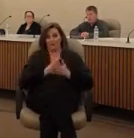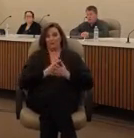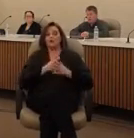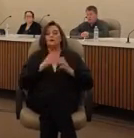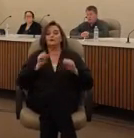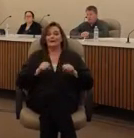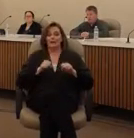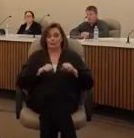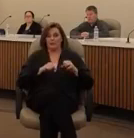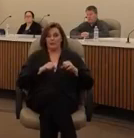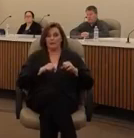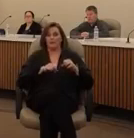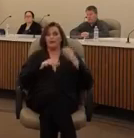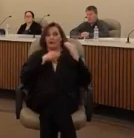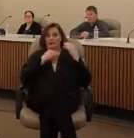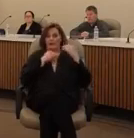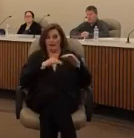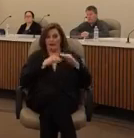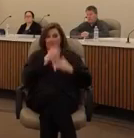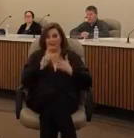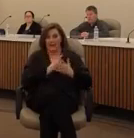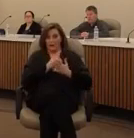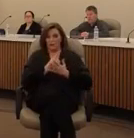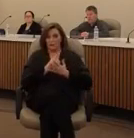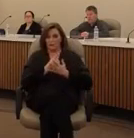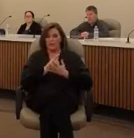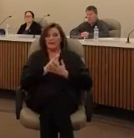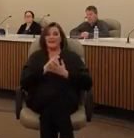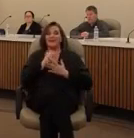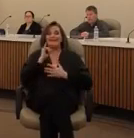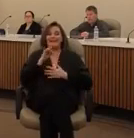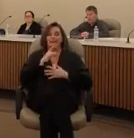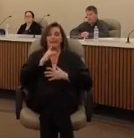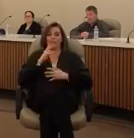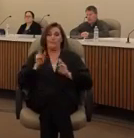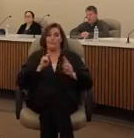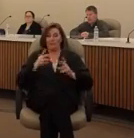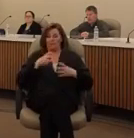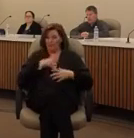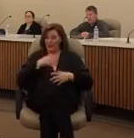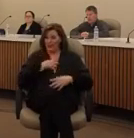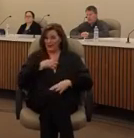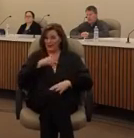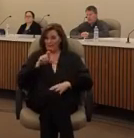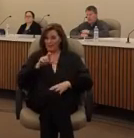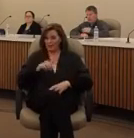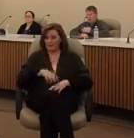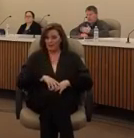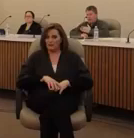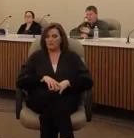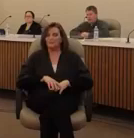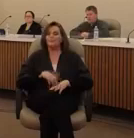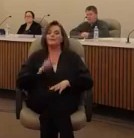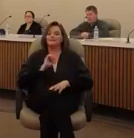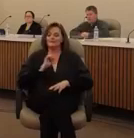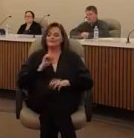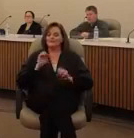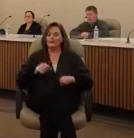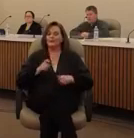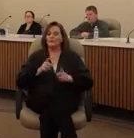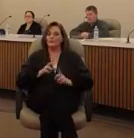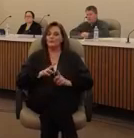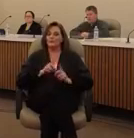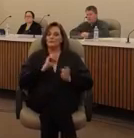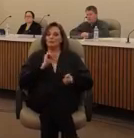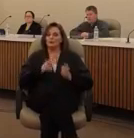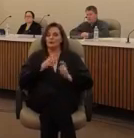ability to shorten their hours of operation, or is on their special permit? Are we able to modify the special permit after